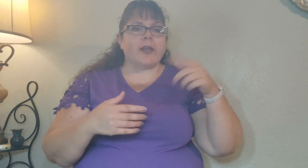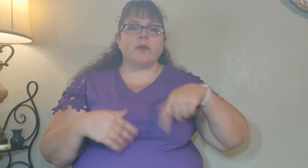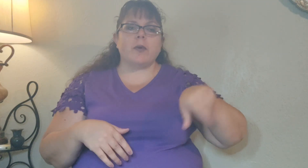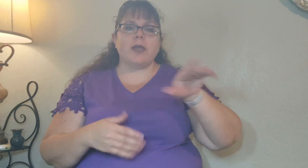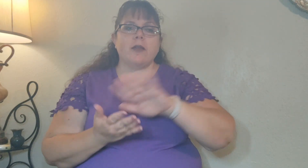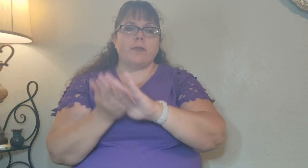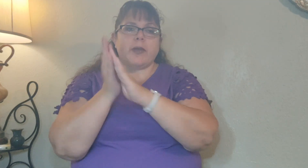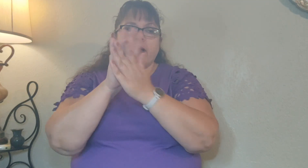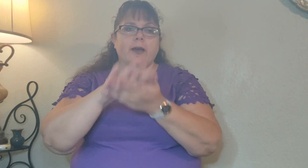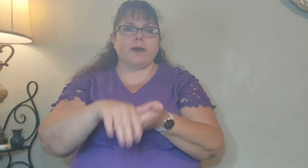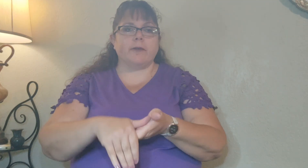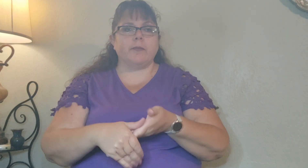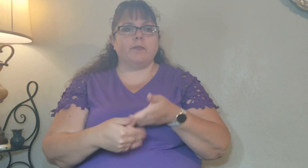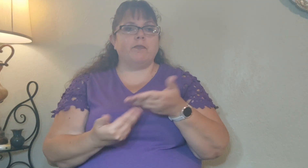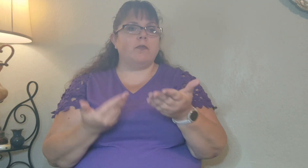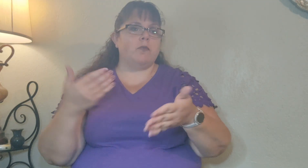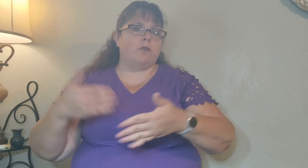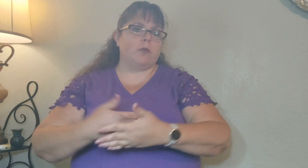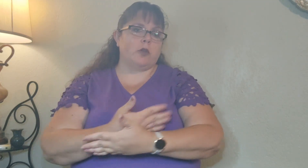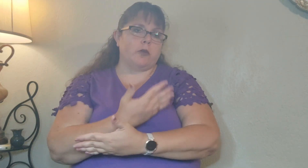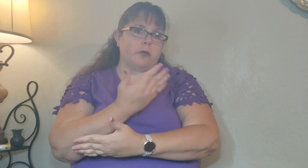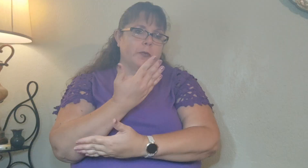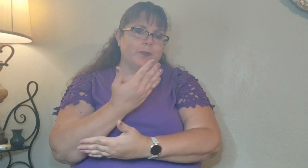Like we become new.